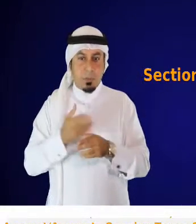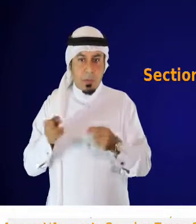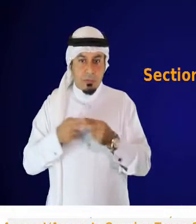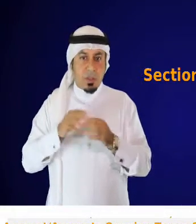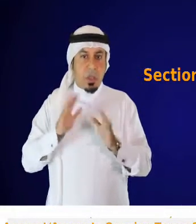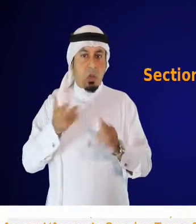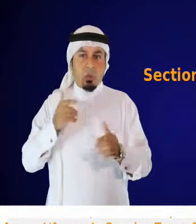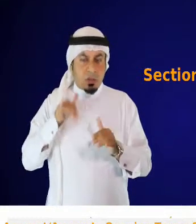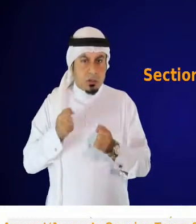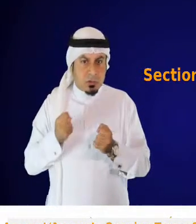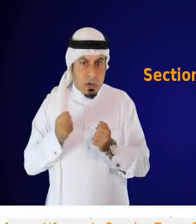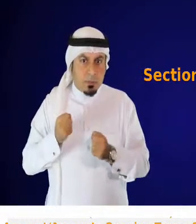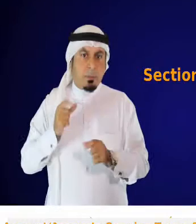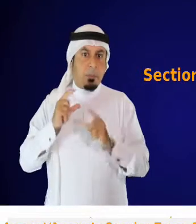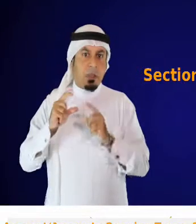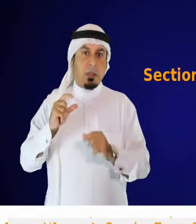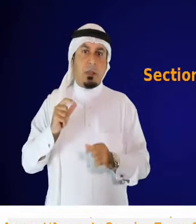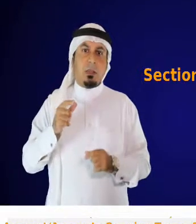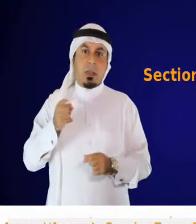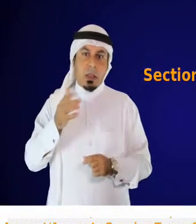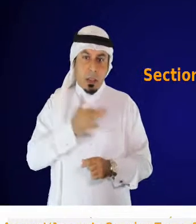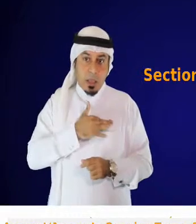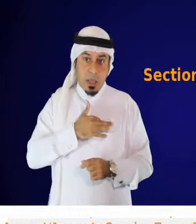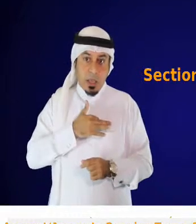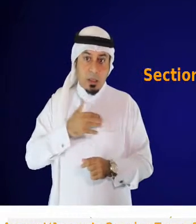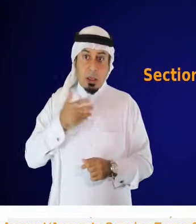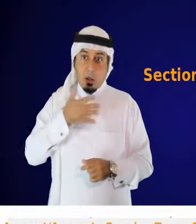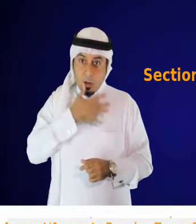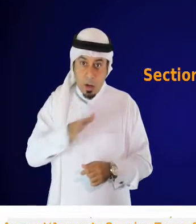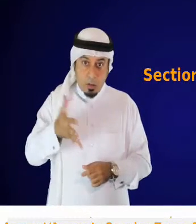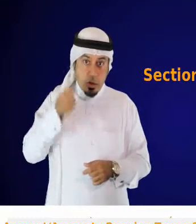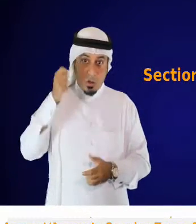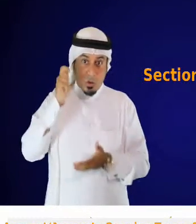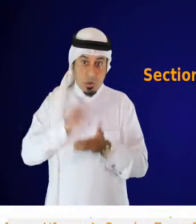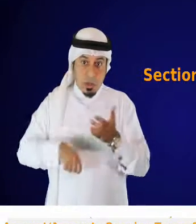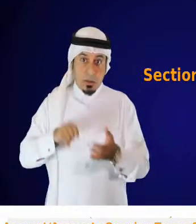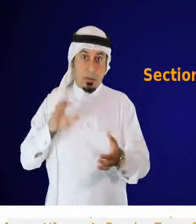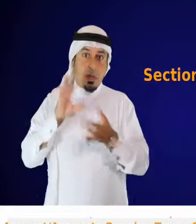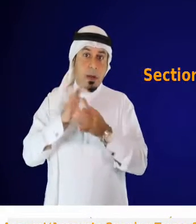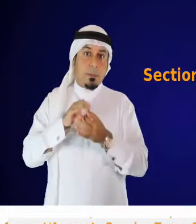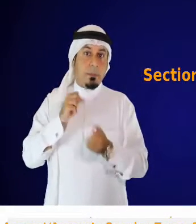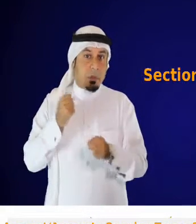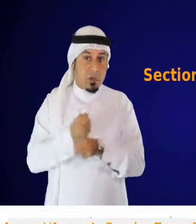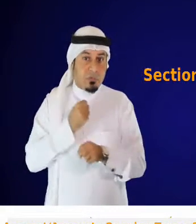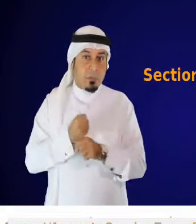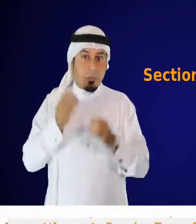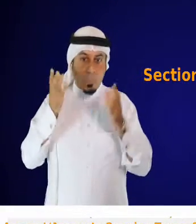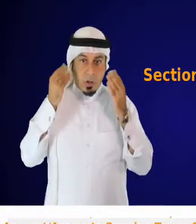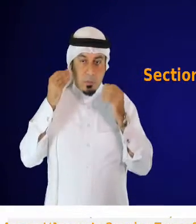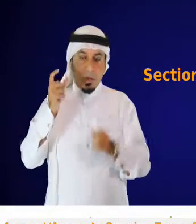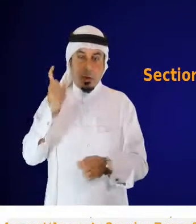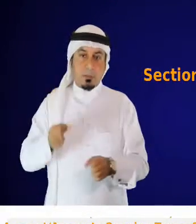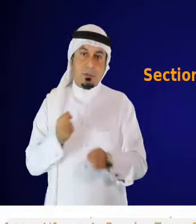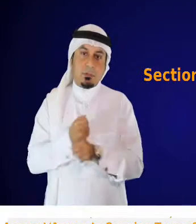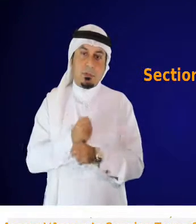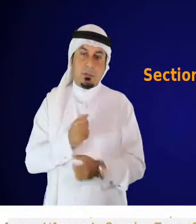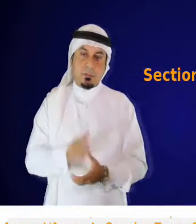demands, proceedings, losses, damages, costs, charges, and expenses whatsoever which the bank may at any